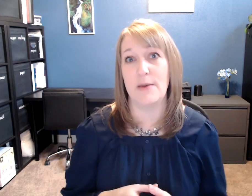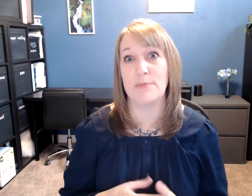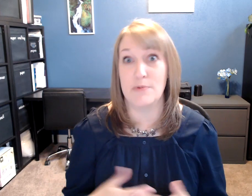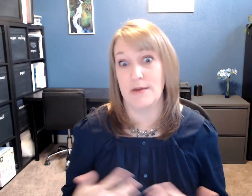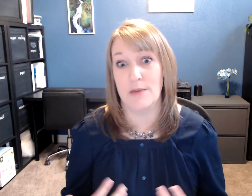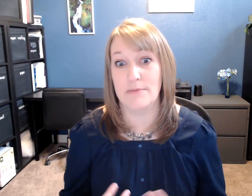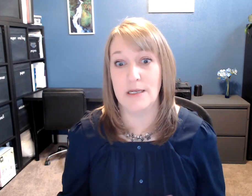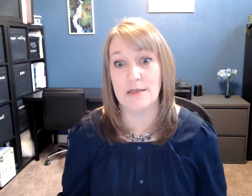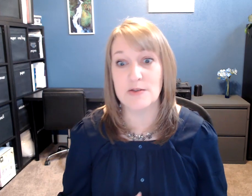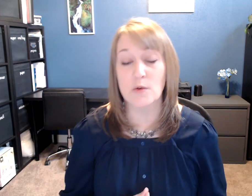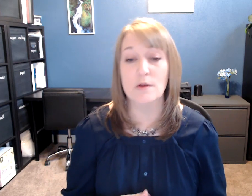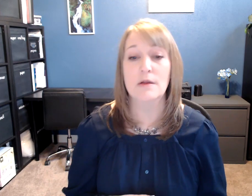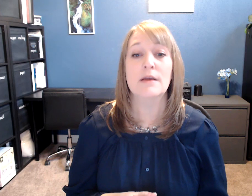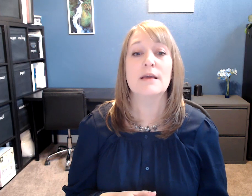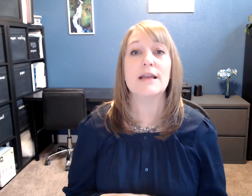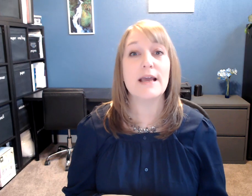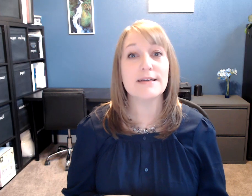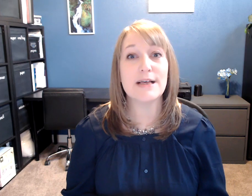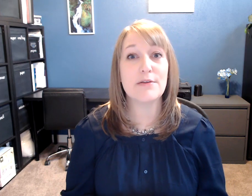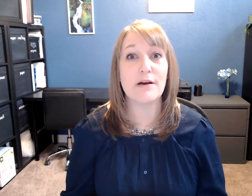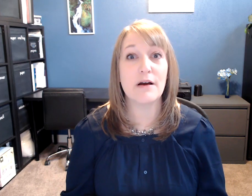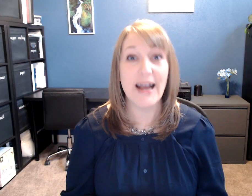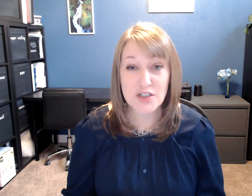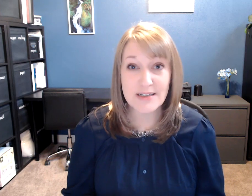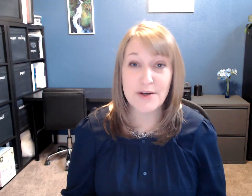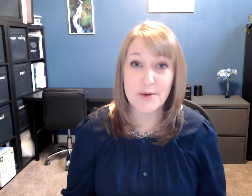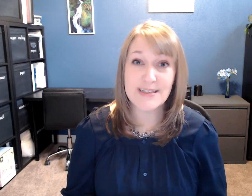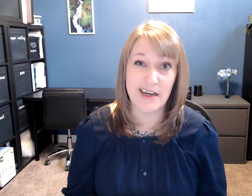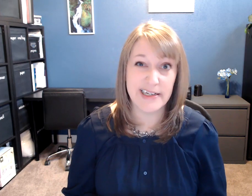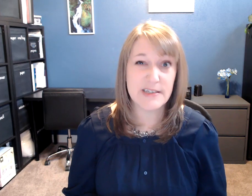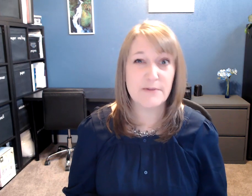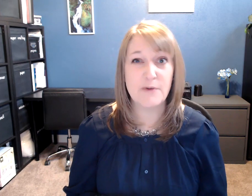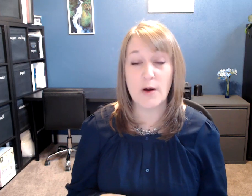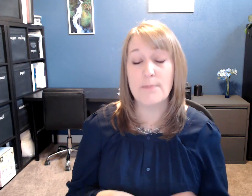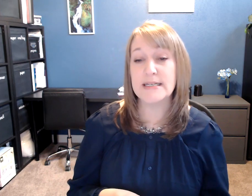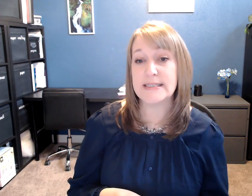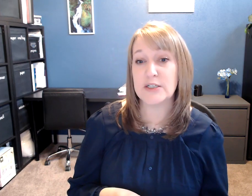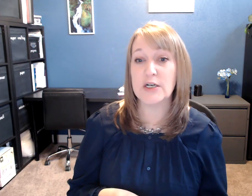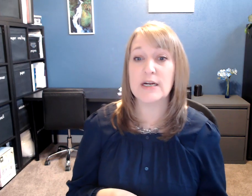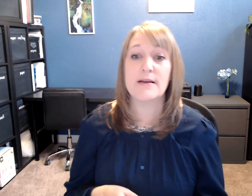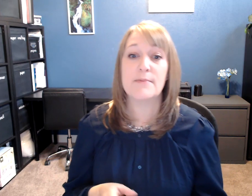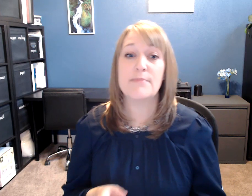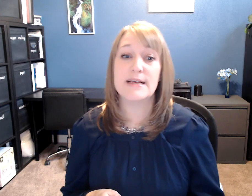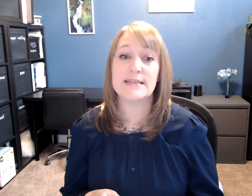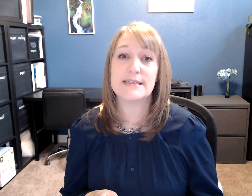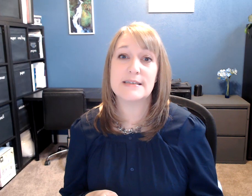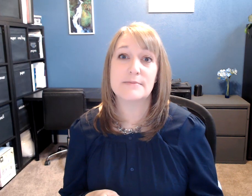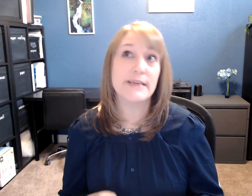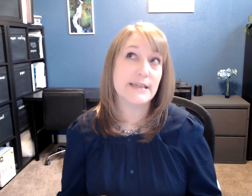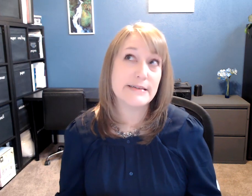about people that you might meet in a school. In ASL, there are actually no signs for Mr., Miss,